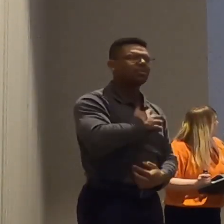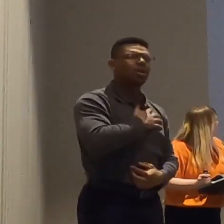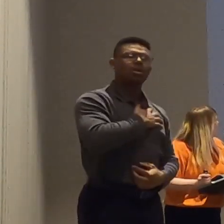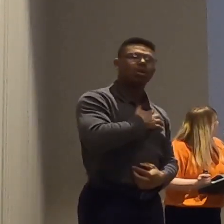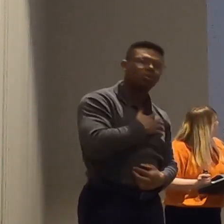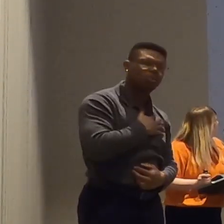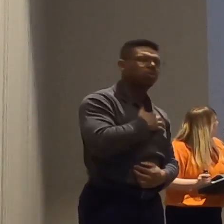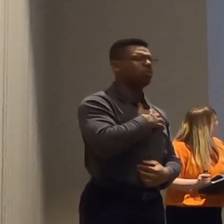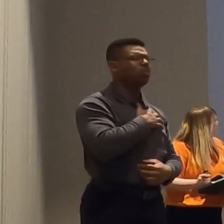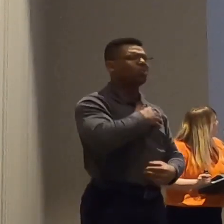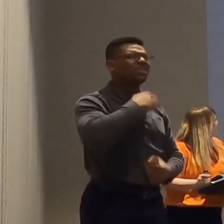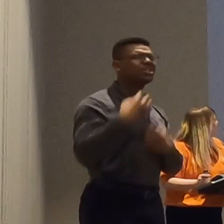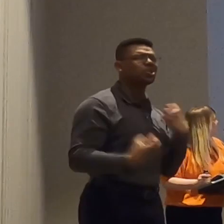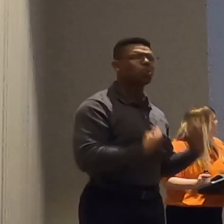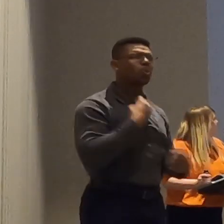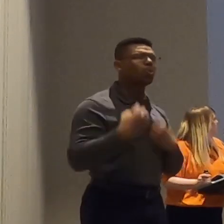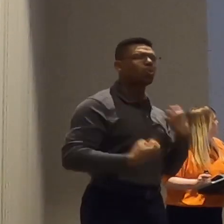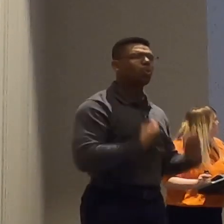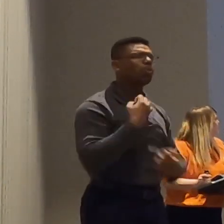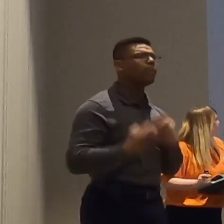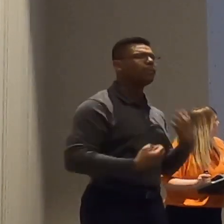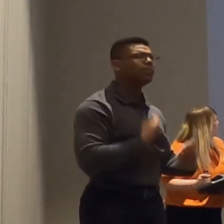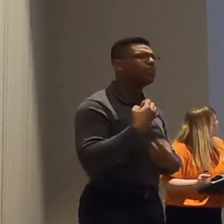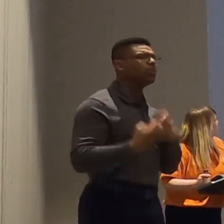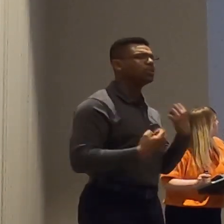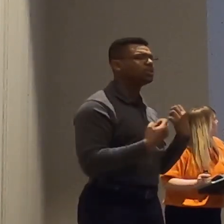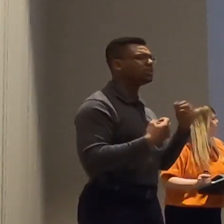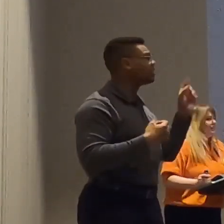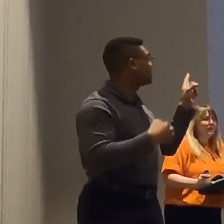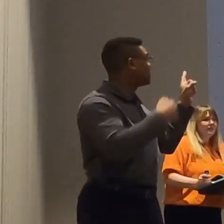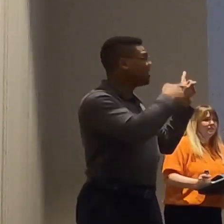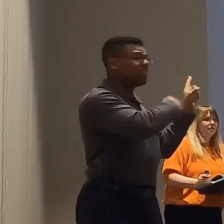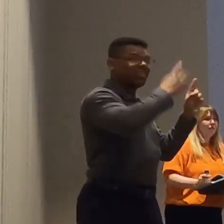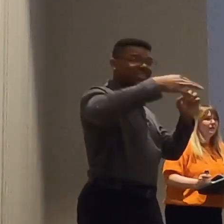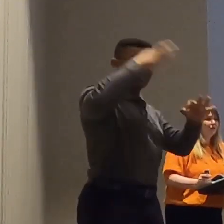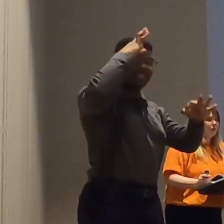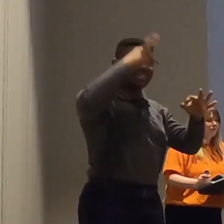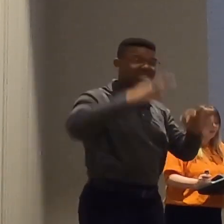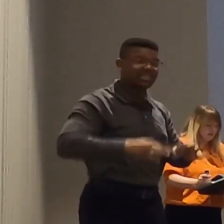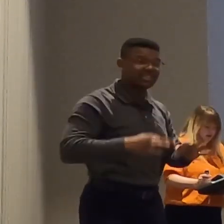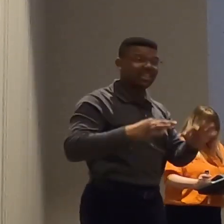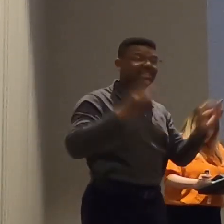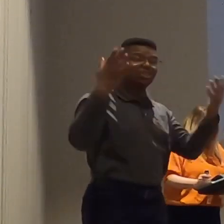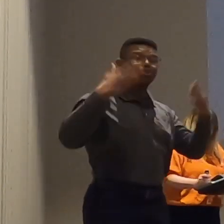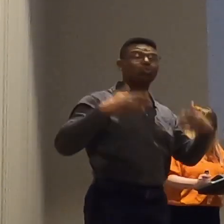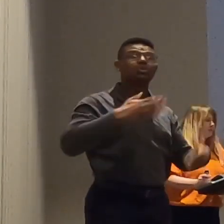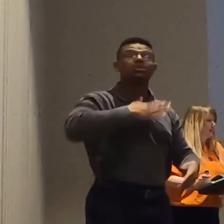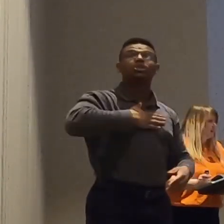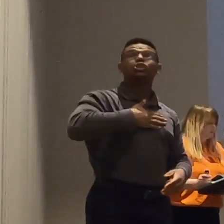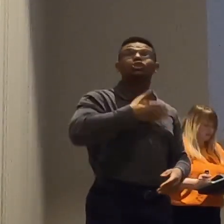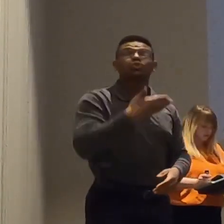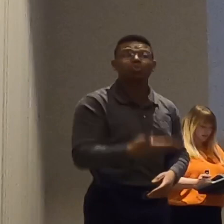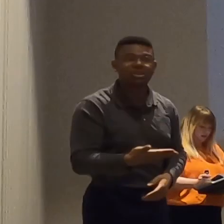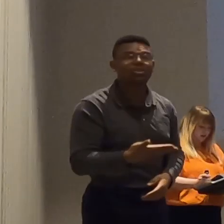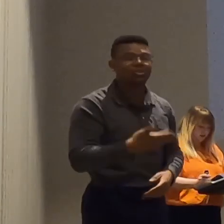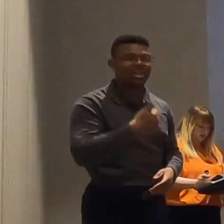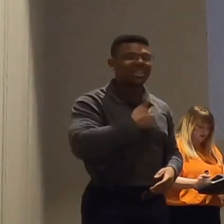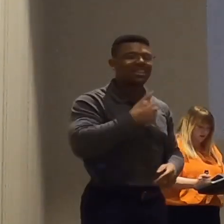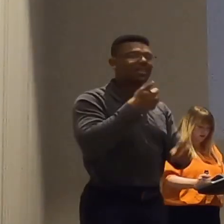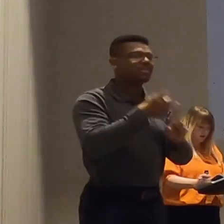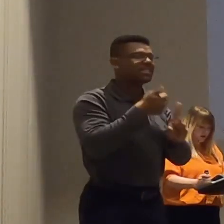moment, and this idea that maybe this is the moment where they decided to surrender over themselves.